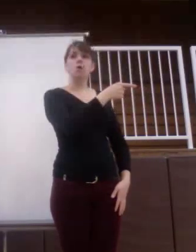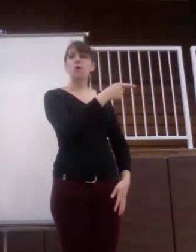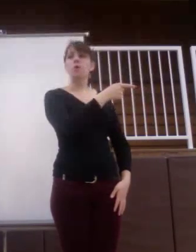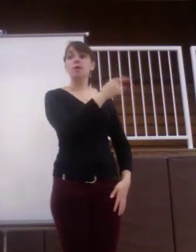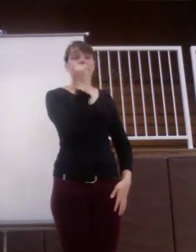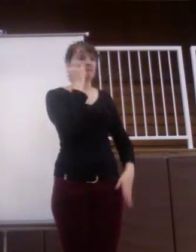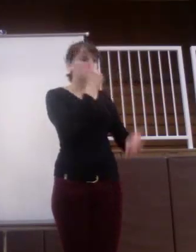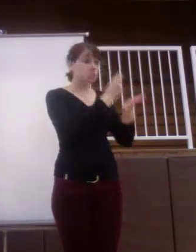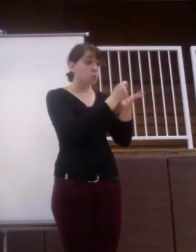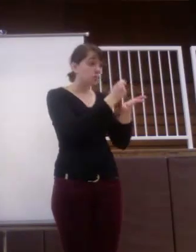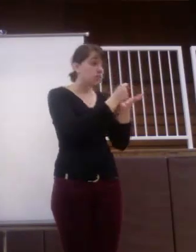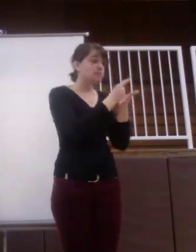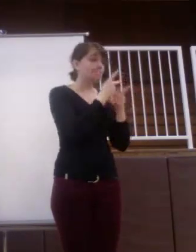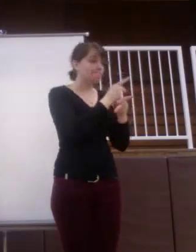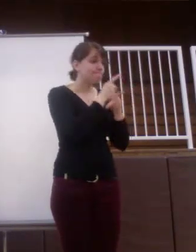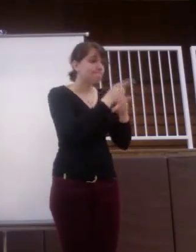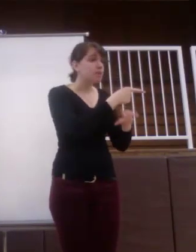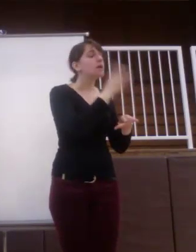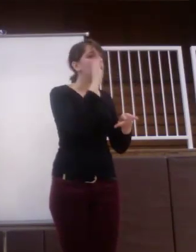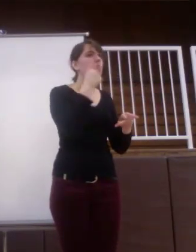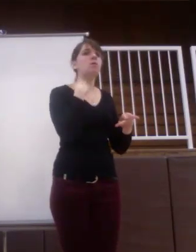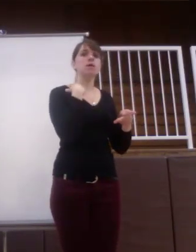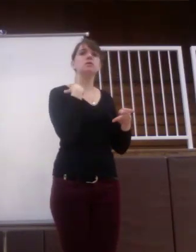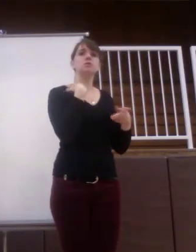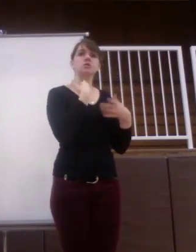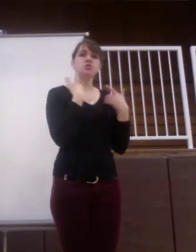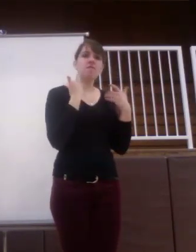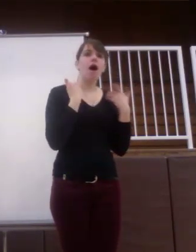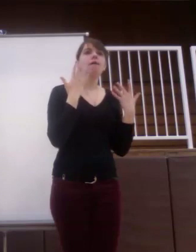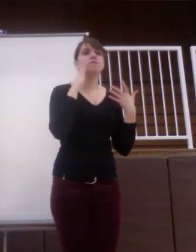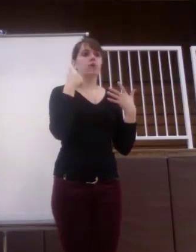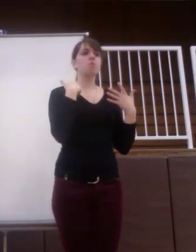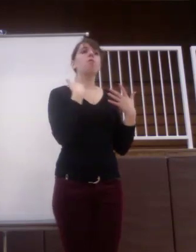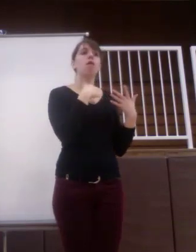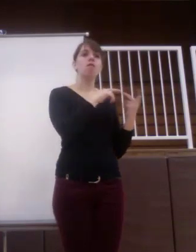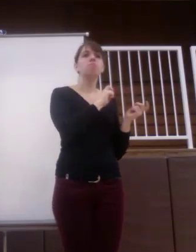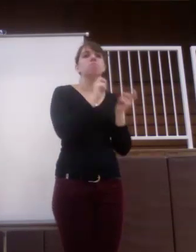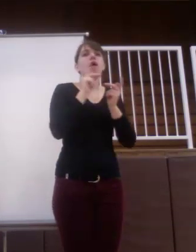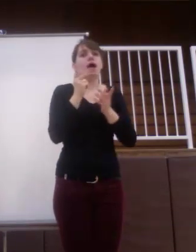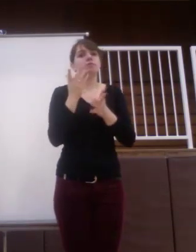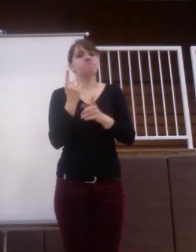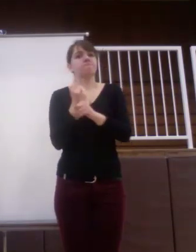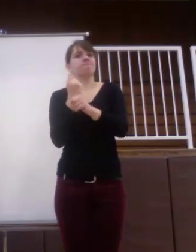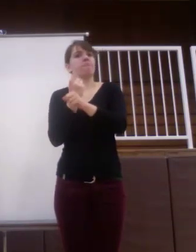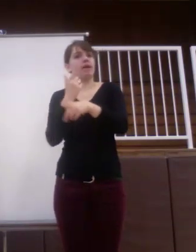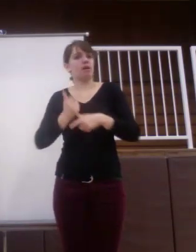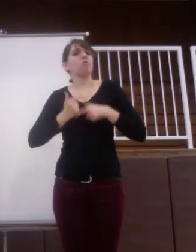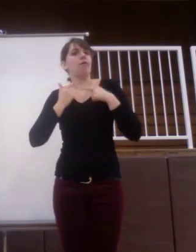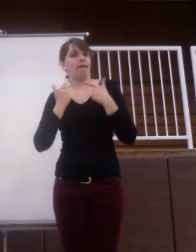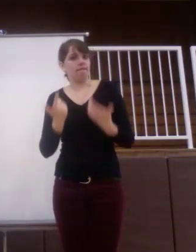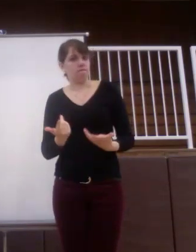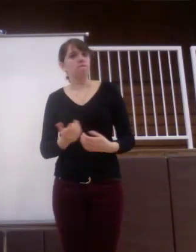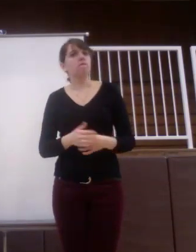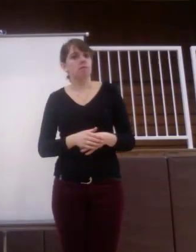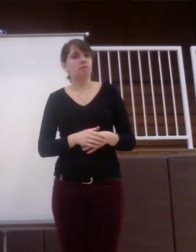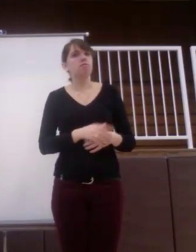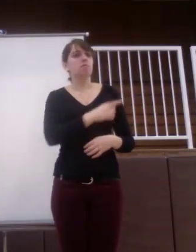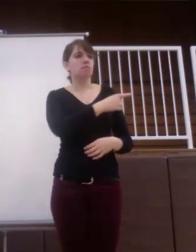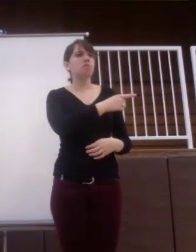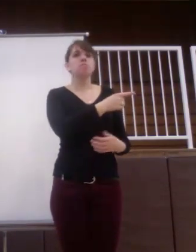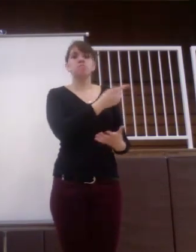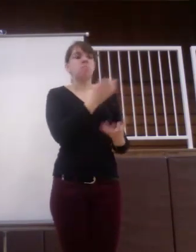him properly, he would survive and go back to a productive life as